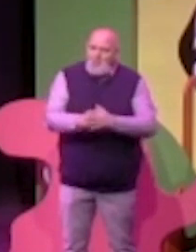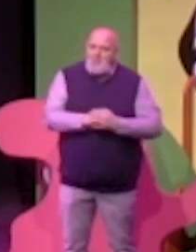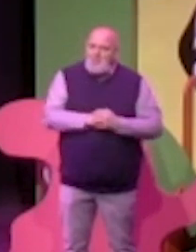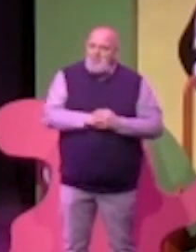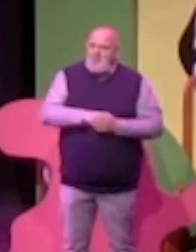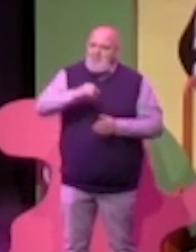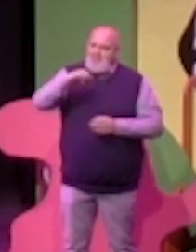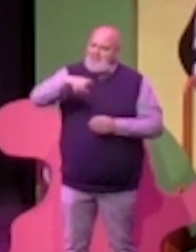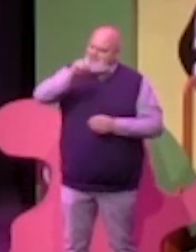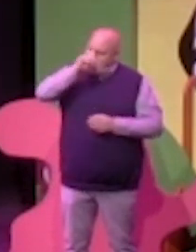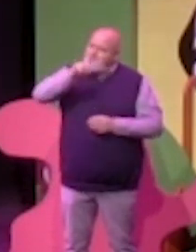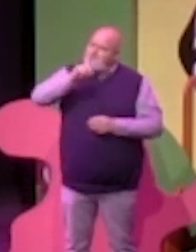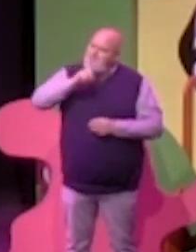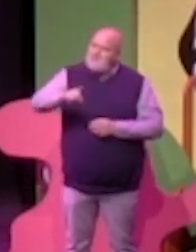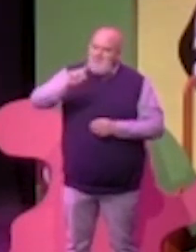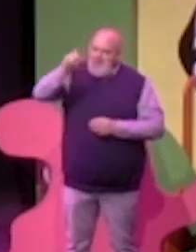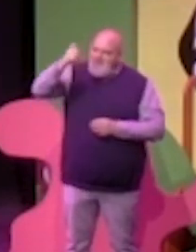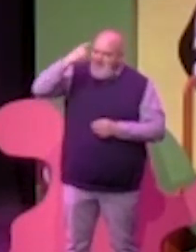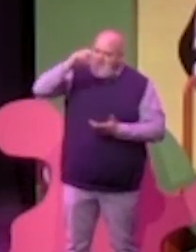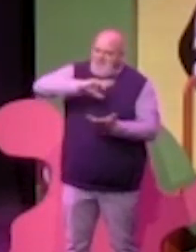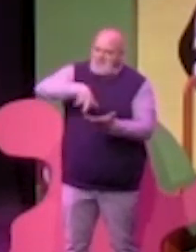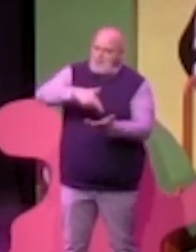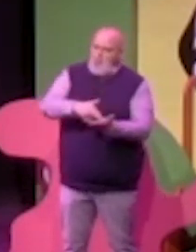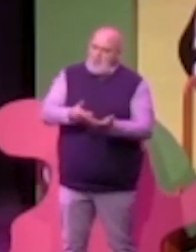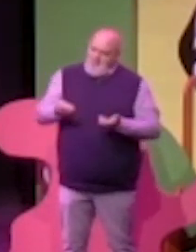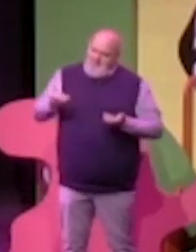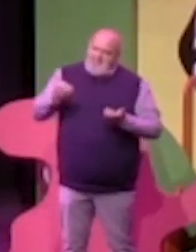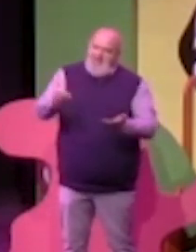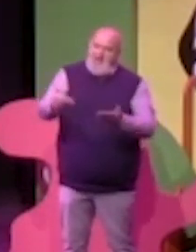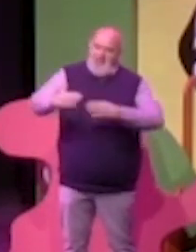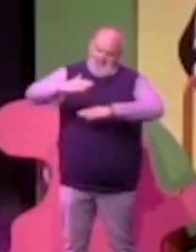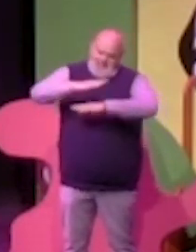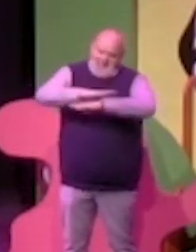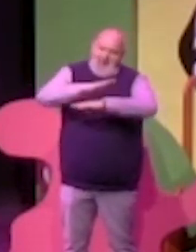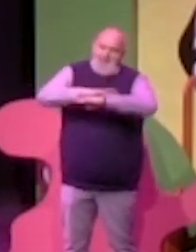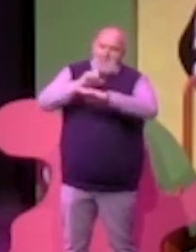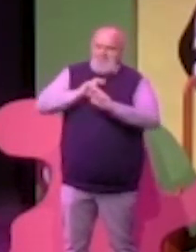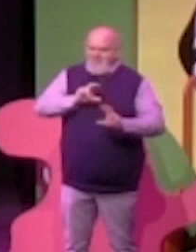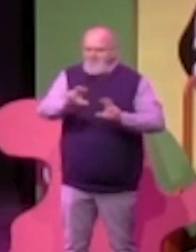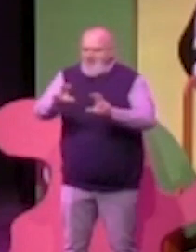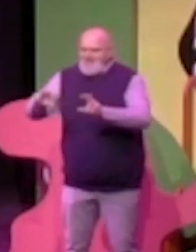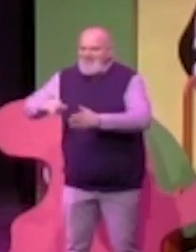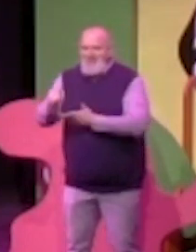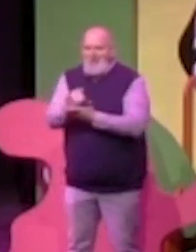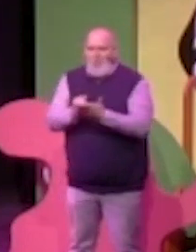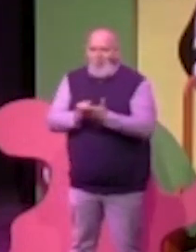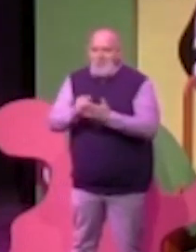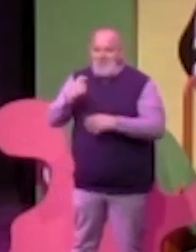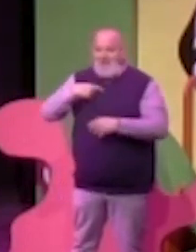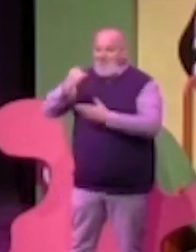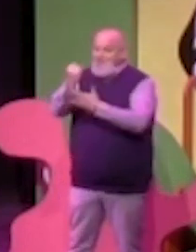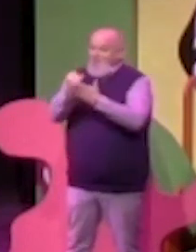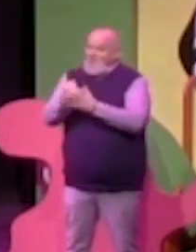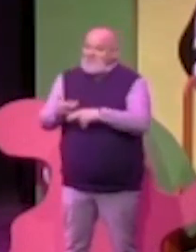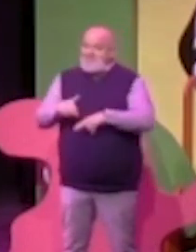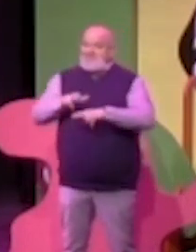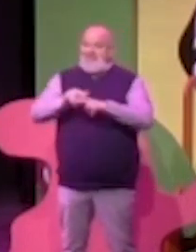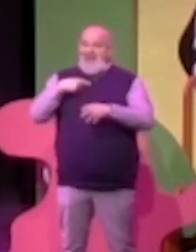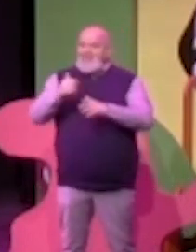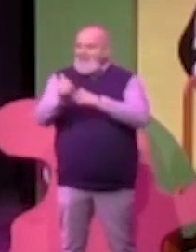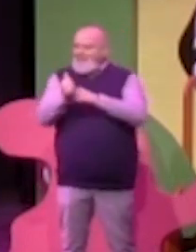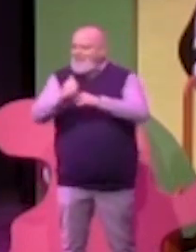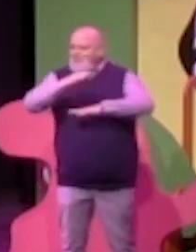the government's role to be right at the table, investing in the arts, and have the arts sit at the leadership table in the